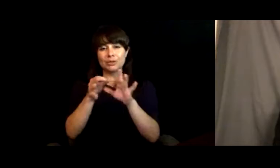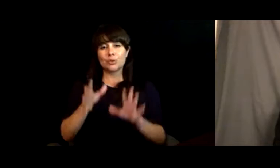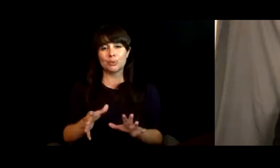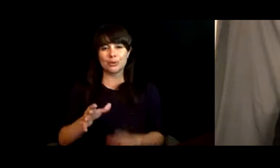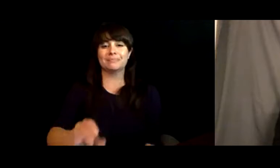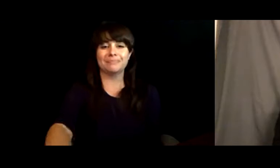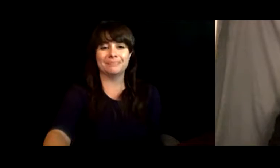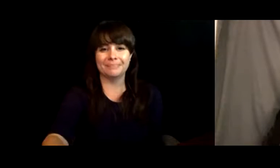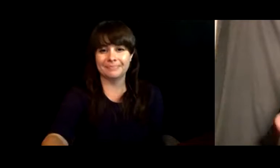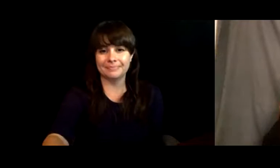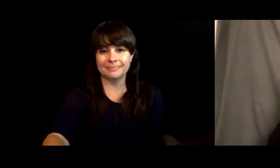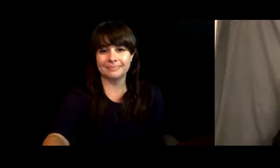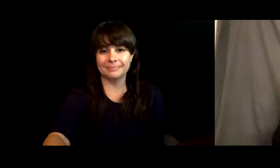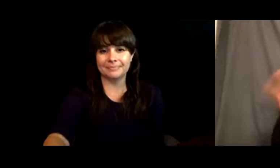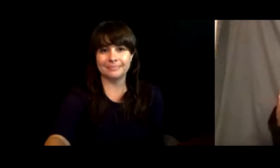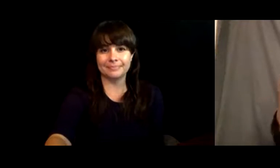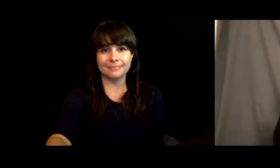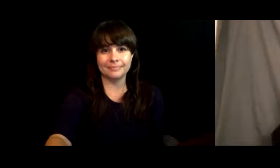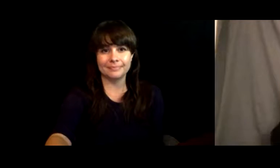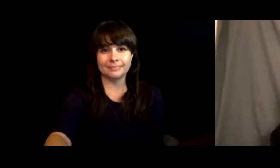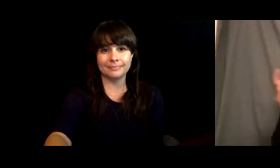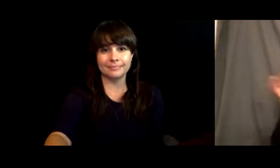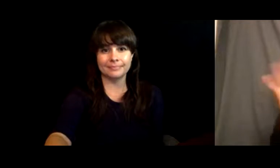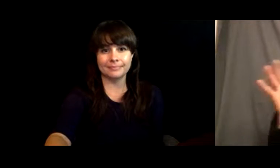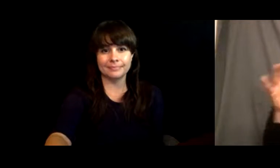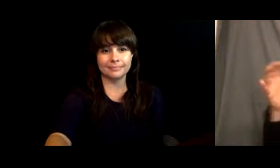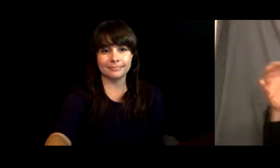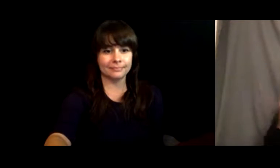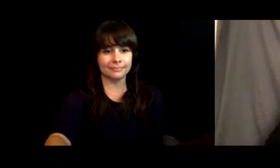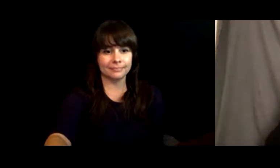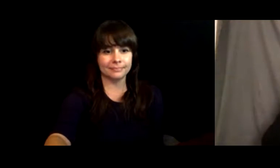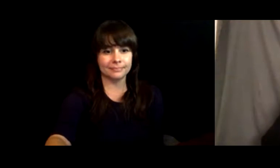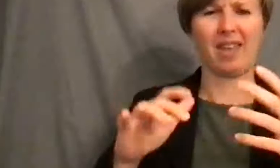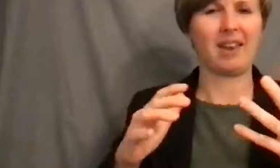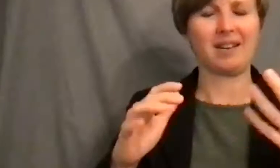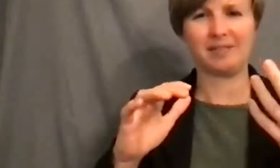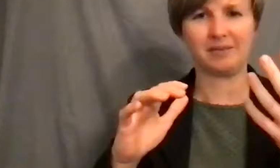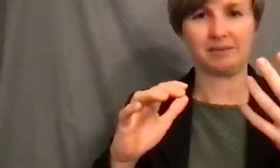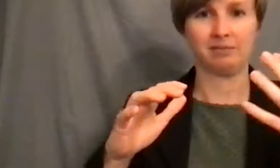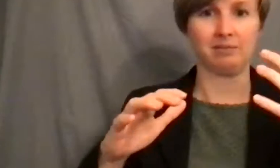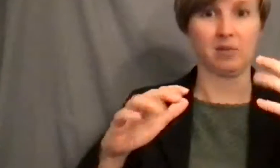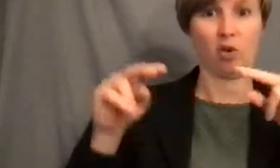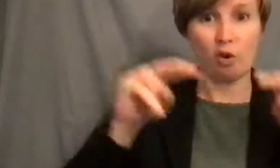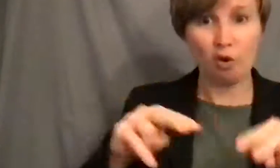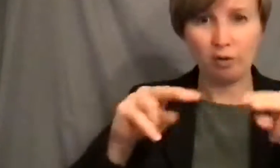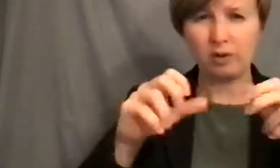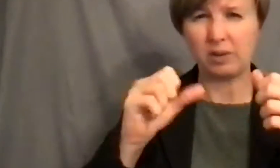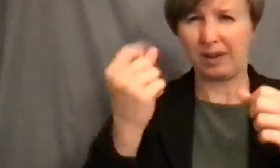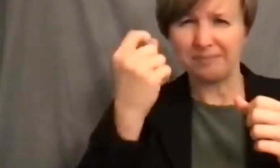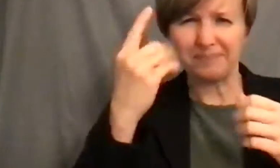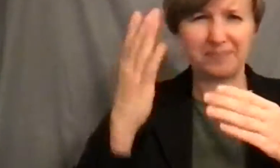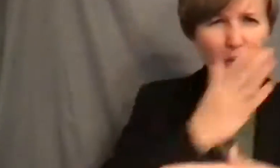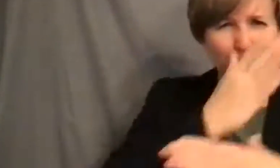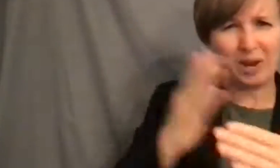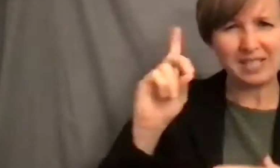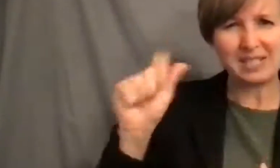the caregiver crisis and an incredible amount of bureaucratic oversight. How we make sure that everyone understands the range of disabilities. There was